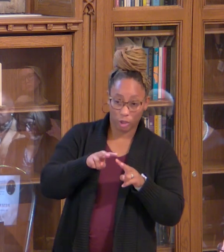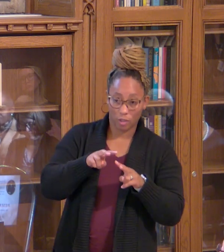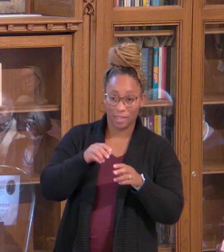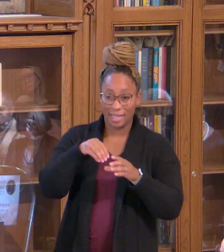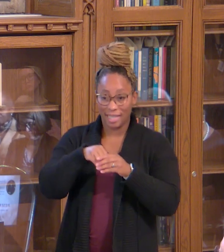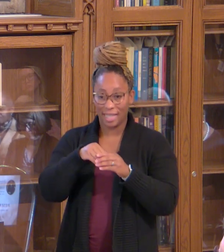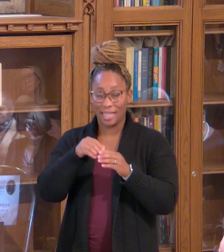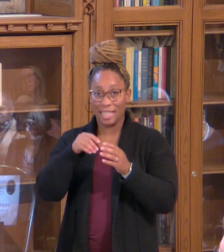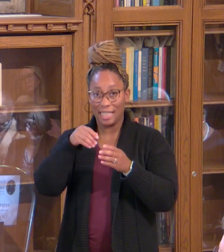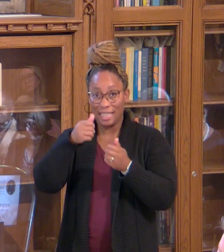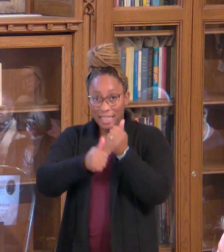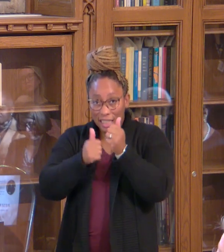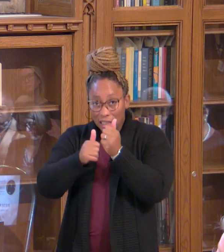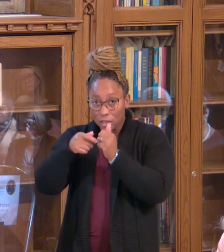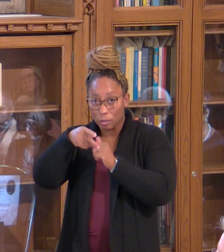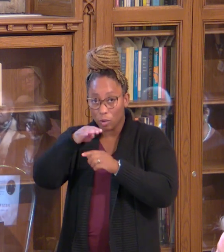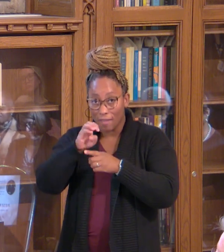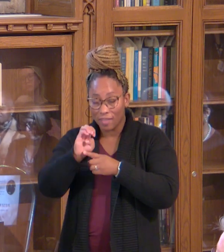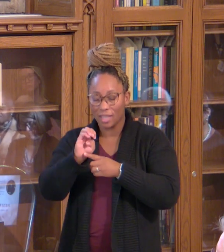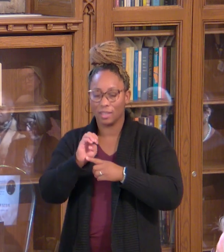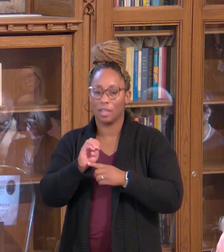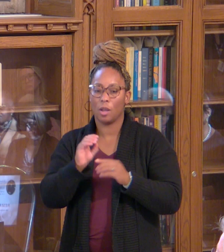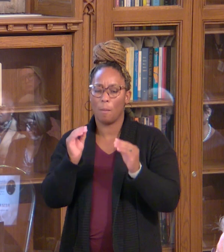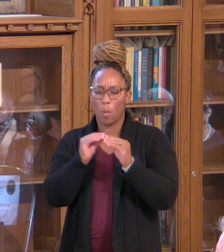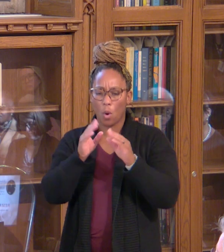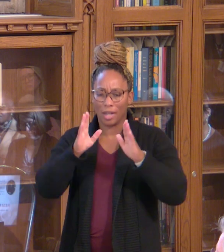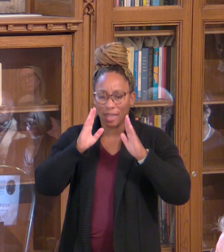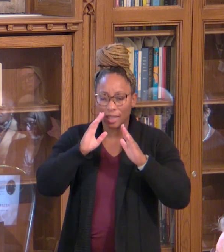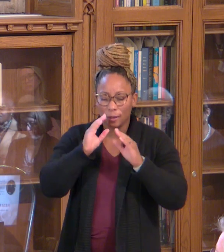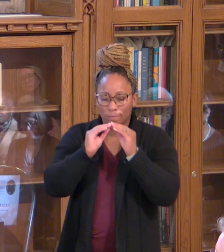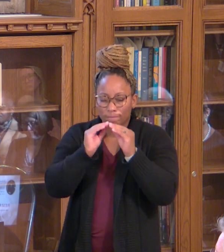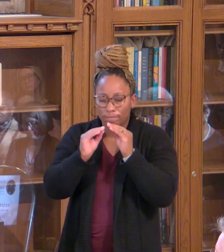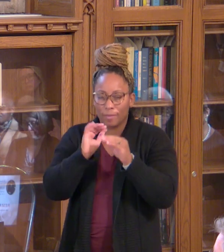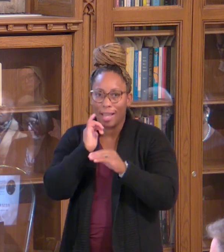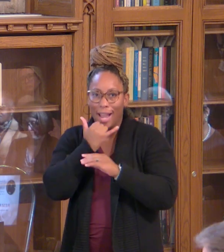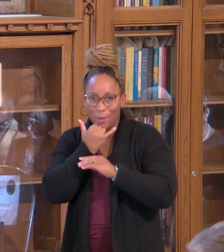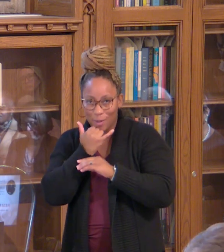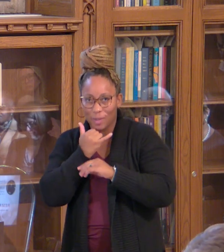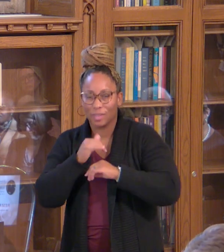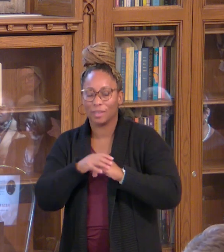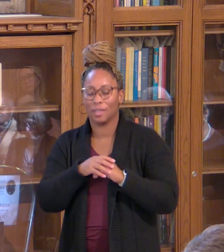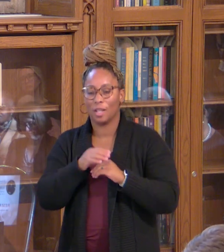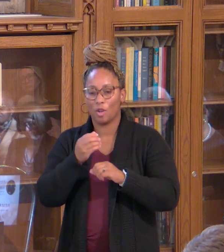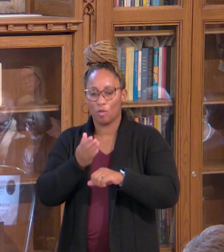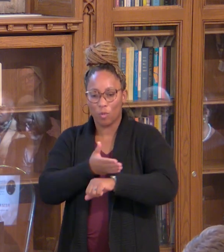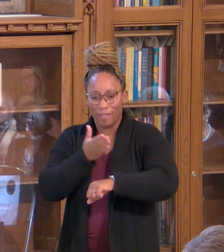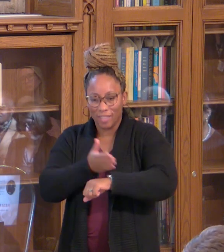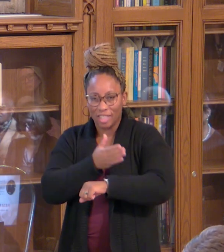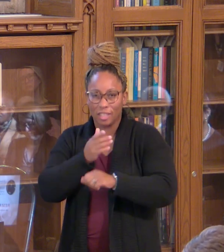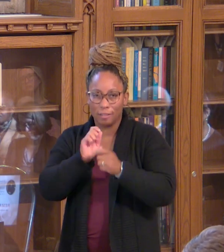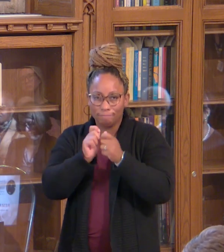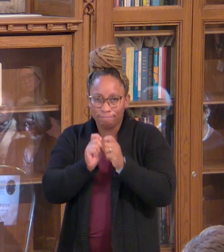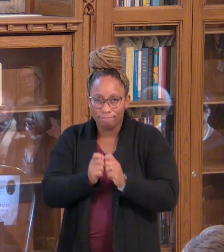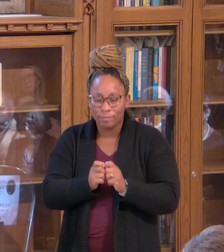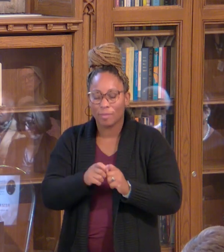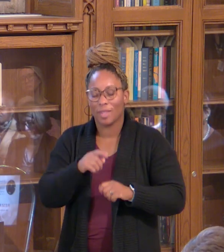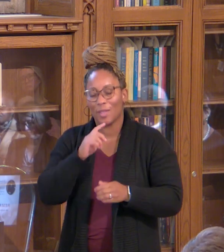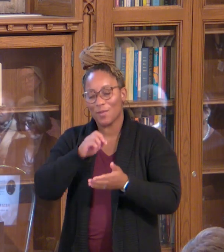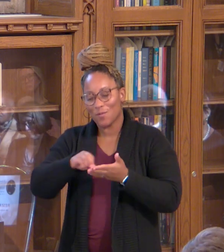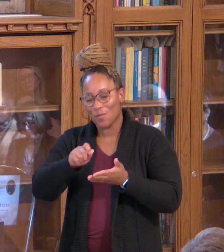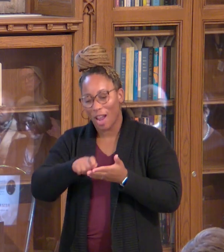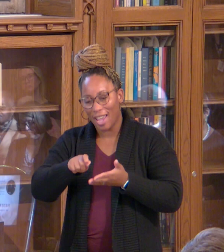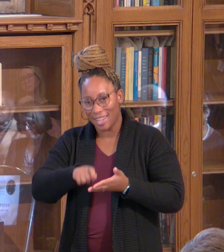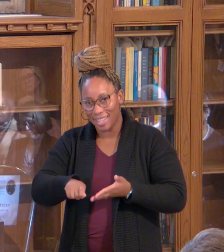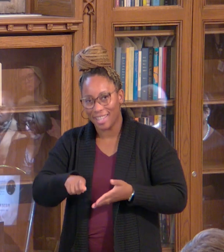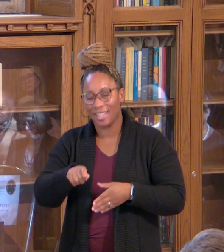to each addition greater attention to correcting errors the revision of details the writing of